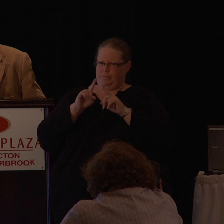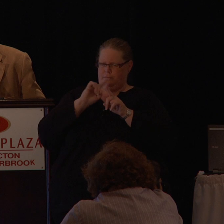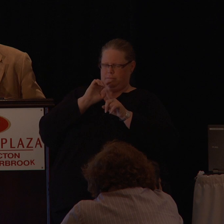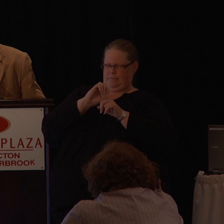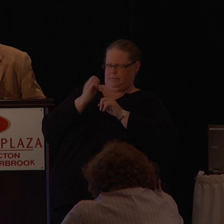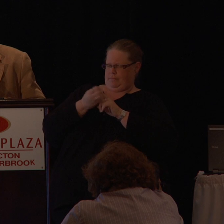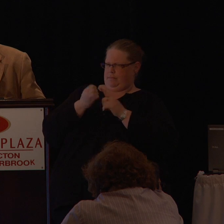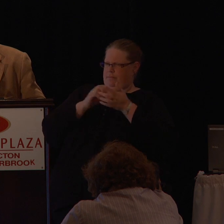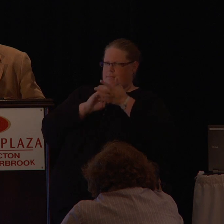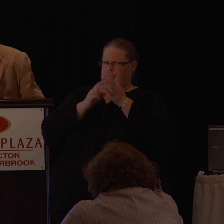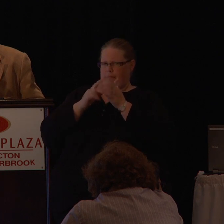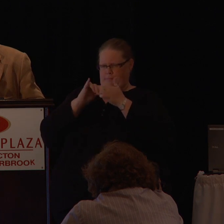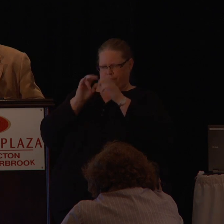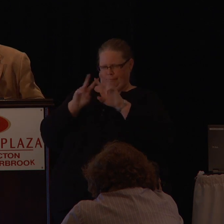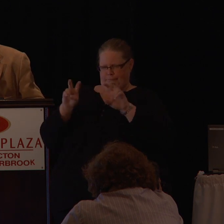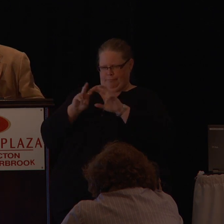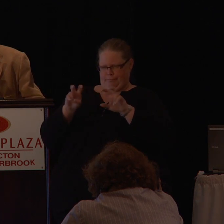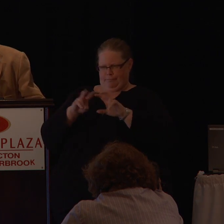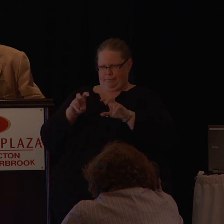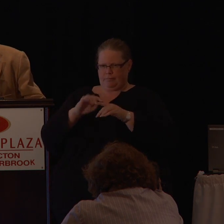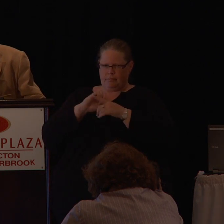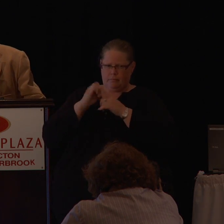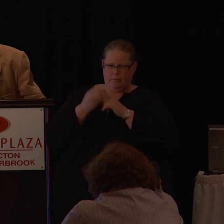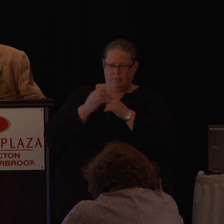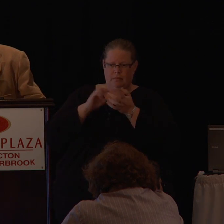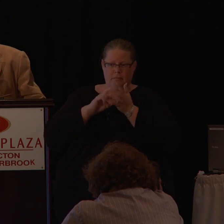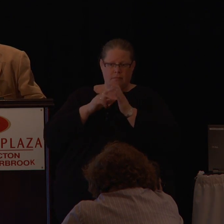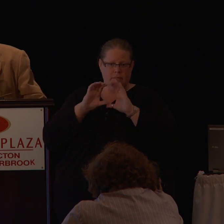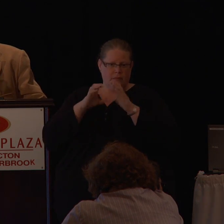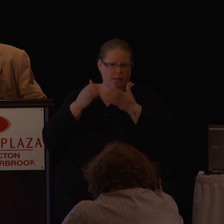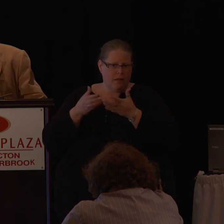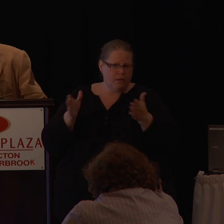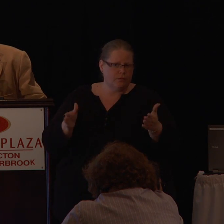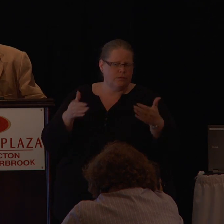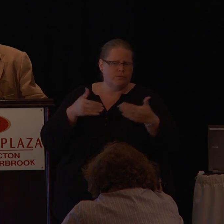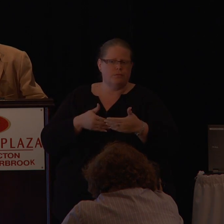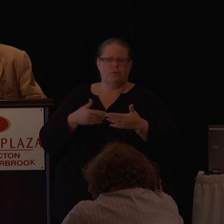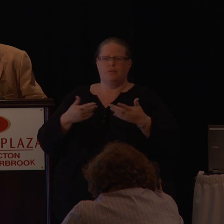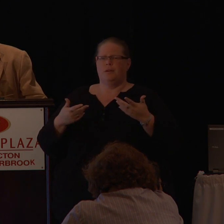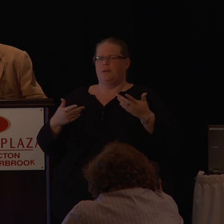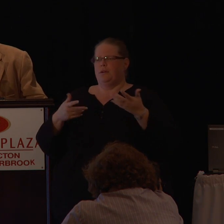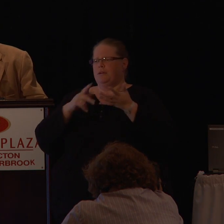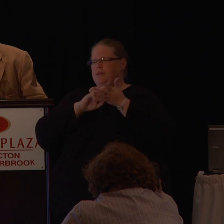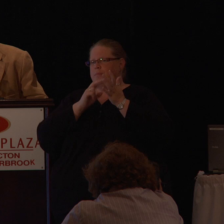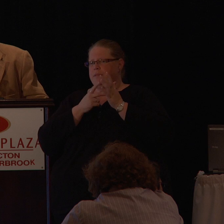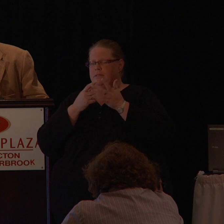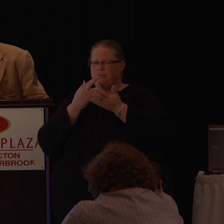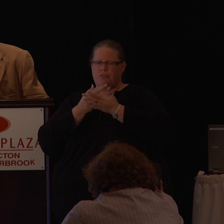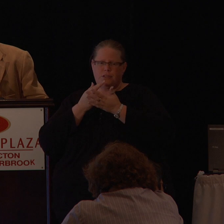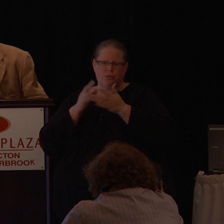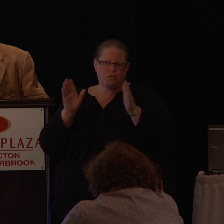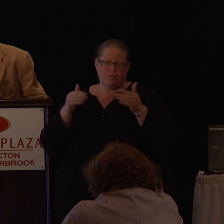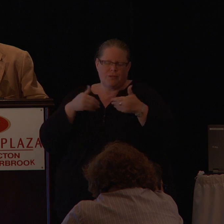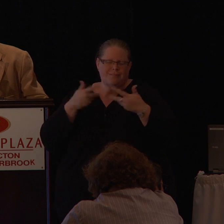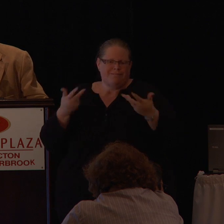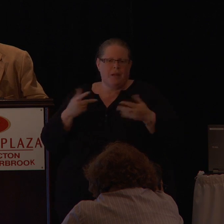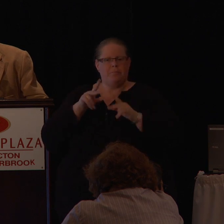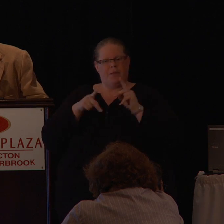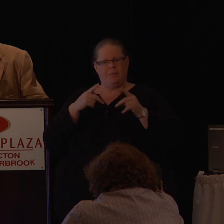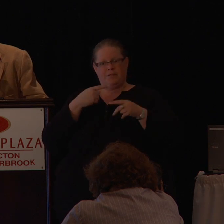any significant way in most of these discussions. The assumption is always that mainstream classroom inclusion is